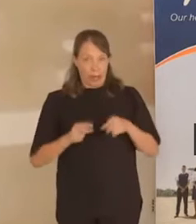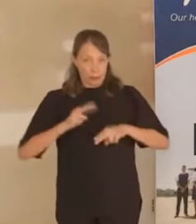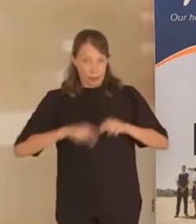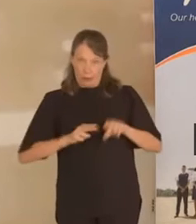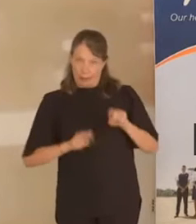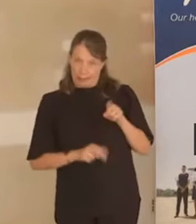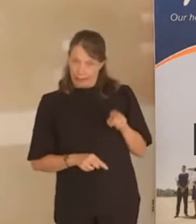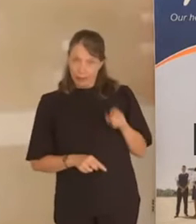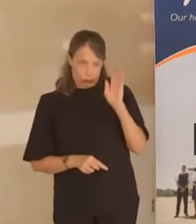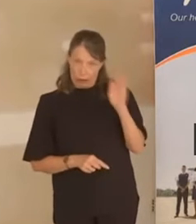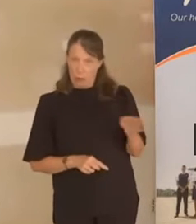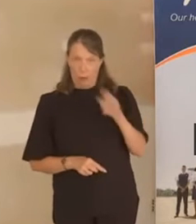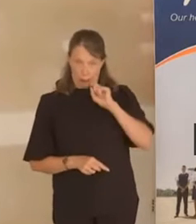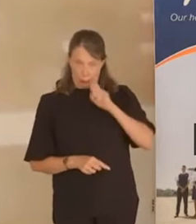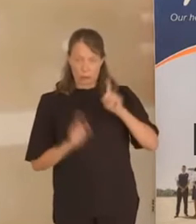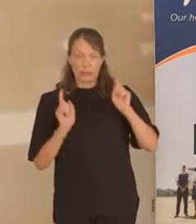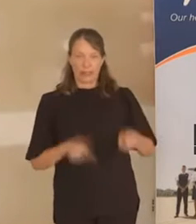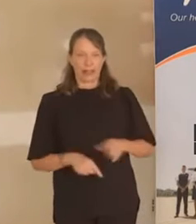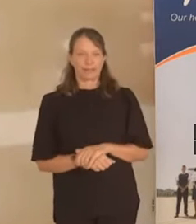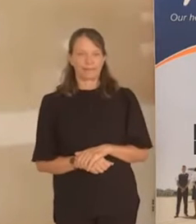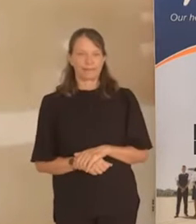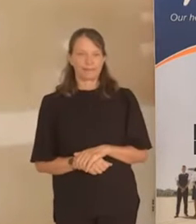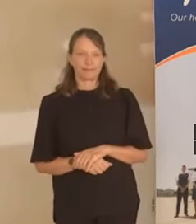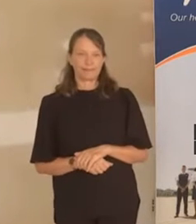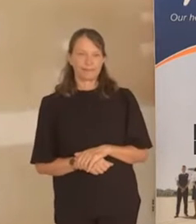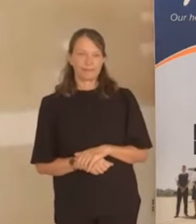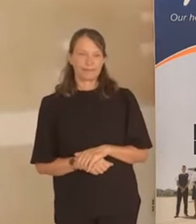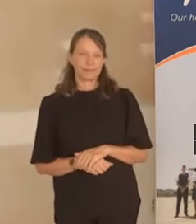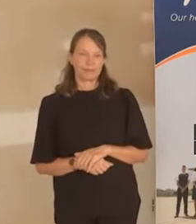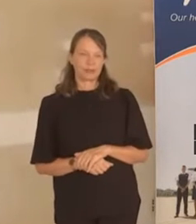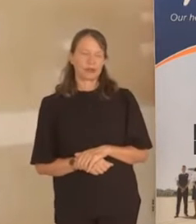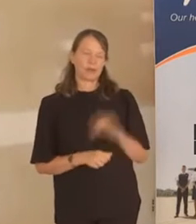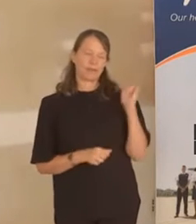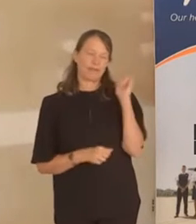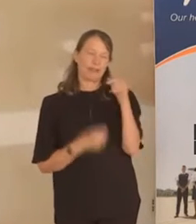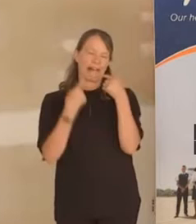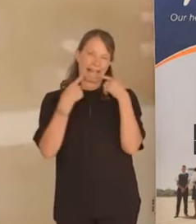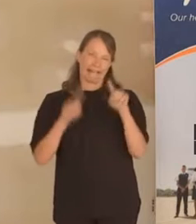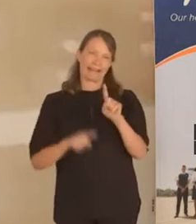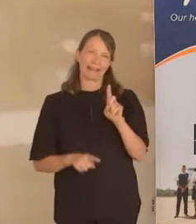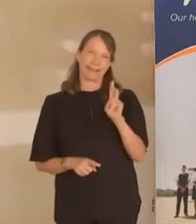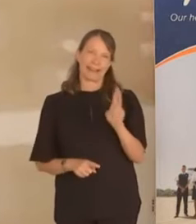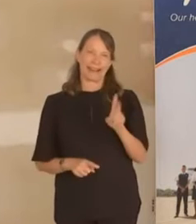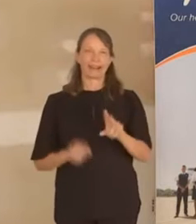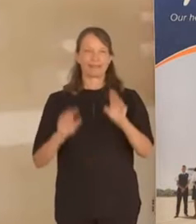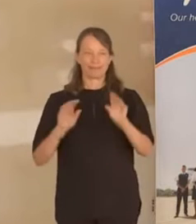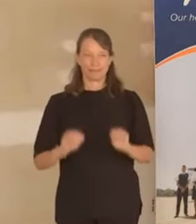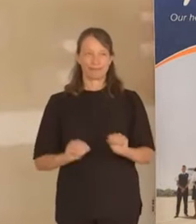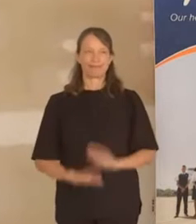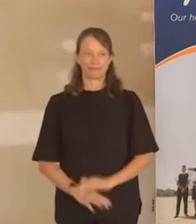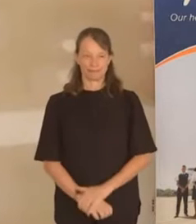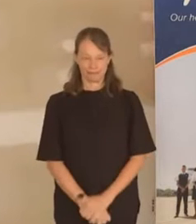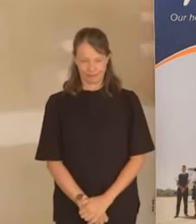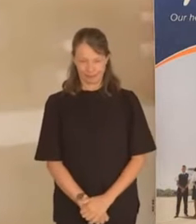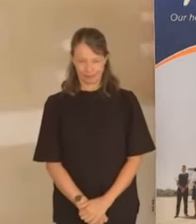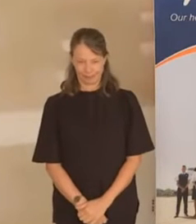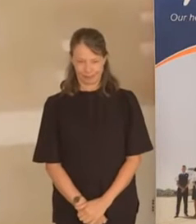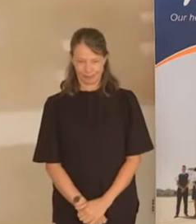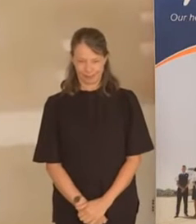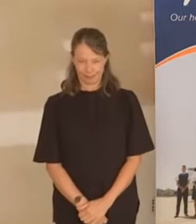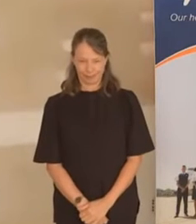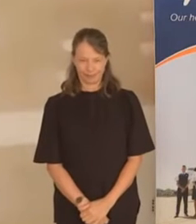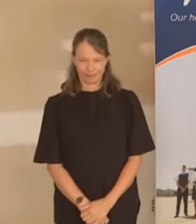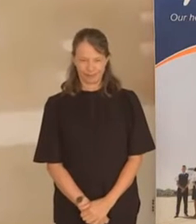immediately, and so that... Good morning everyone, this is an urgent call for the following failed to board passengers travelling through to Adelaide on